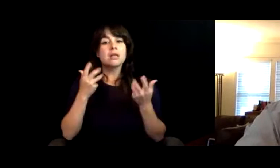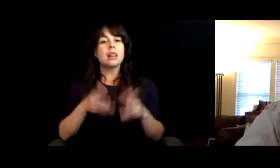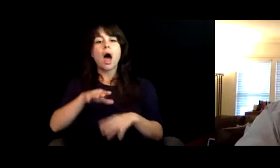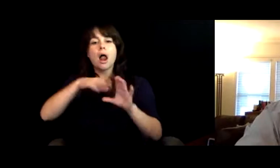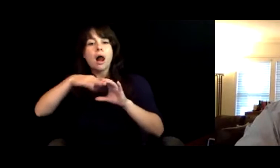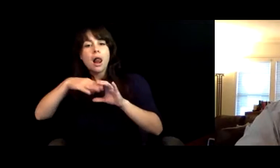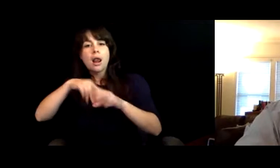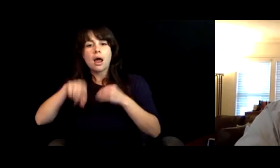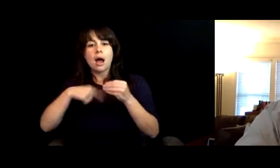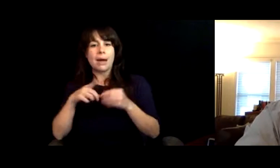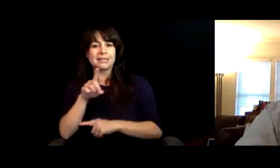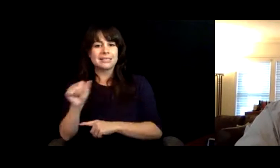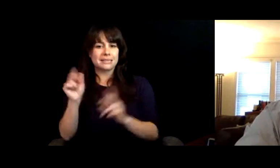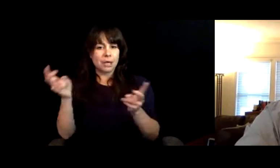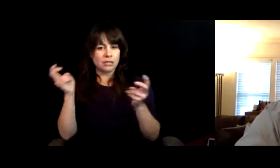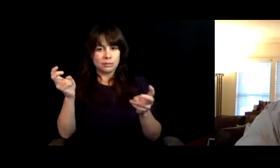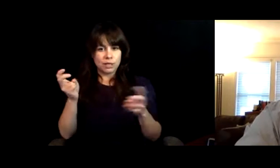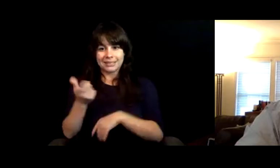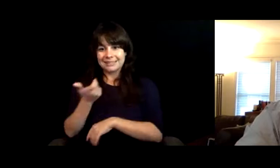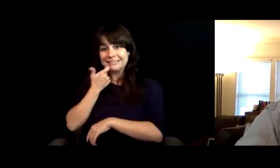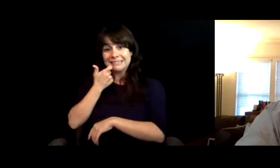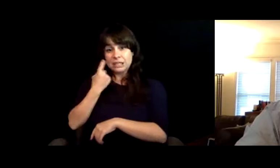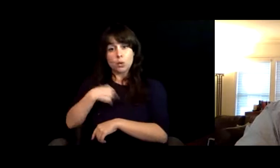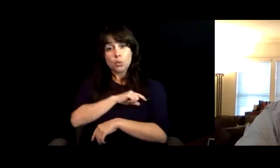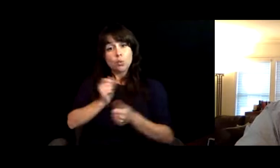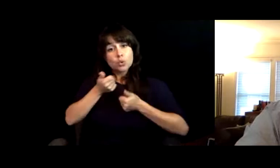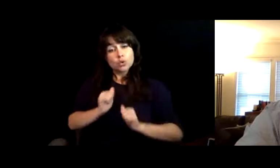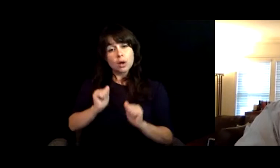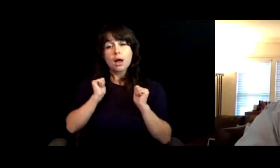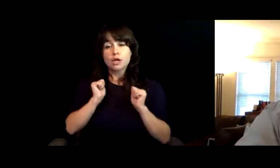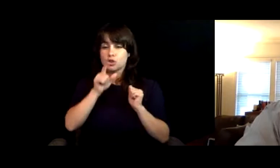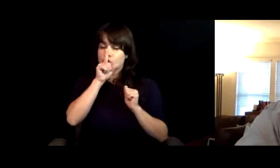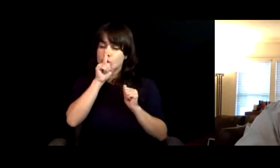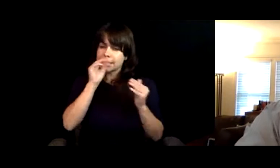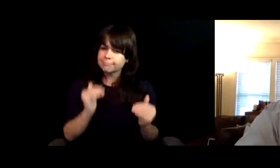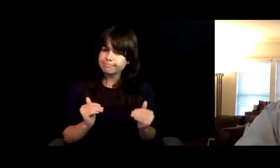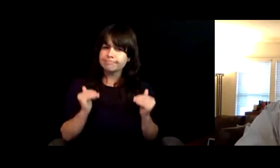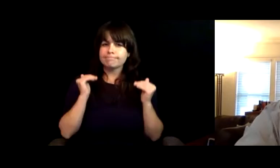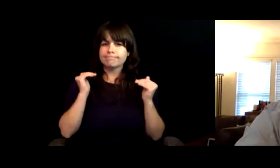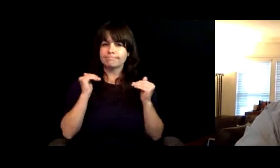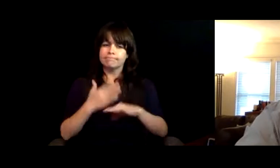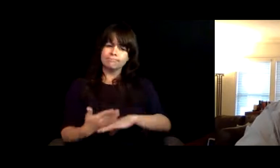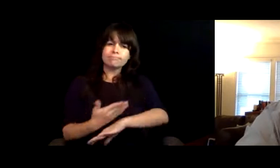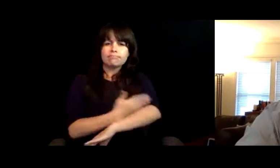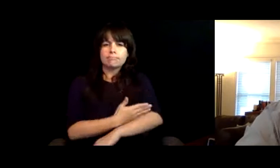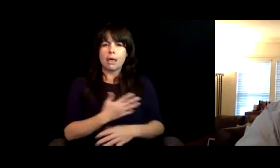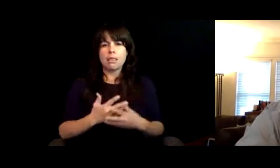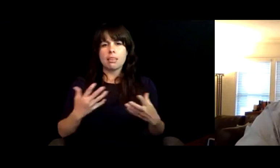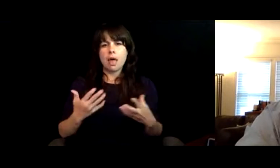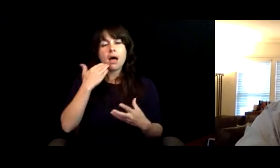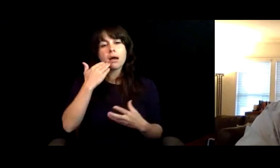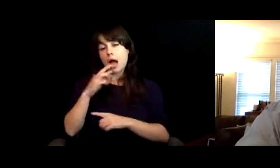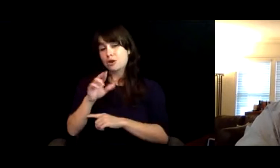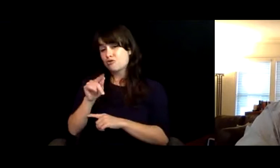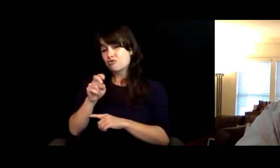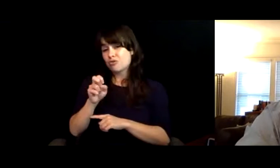And in the last little bit, we've been trying to up our game some. I know the rates are not